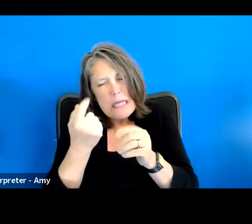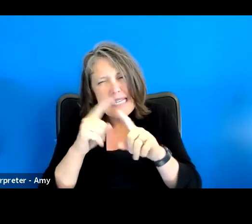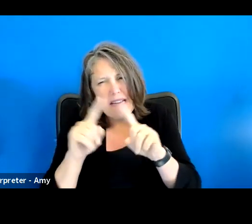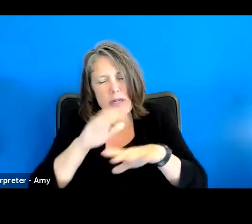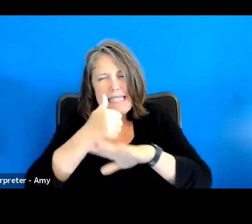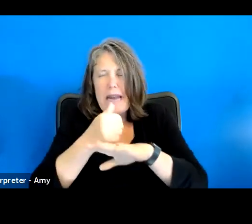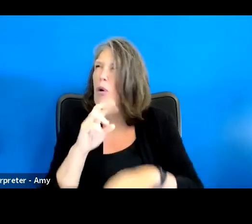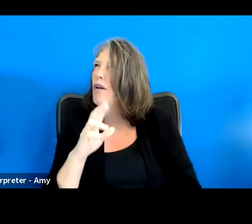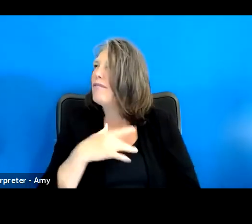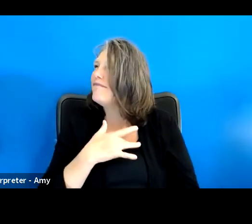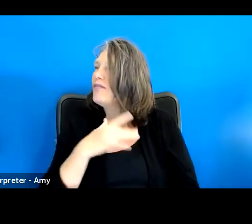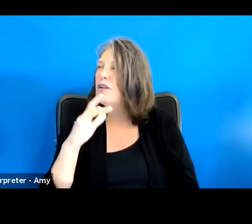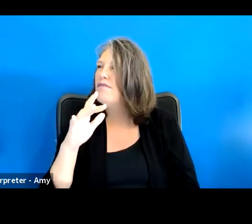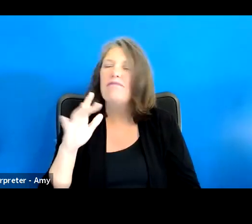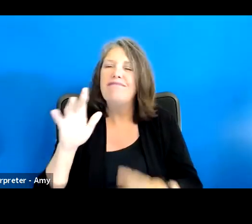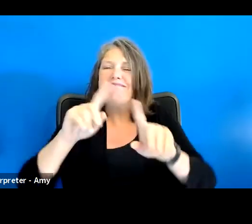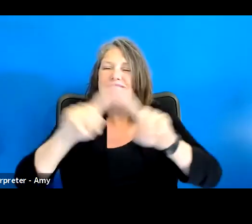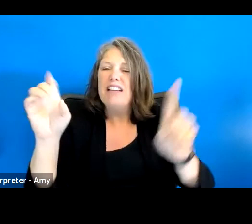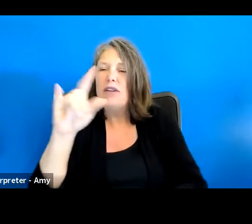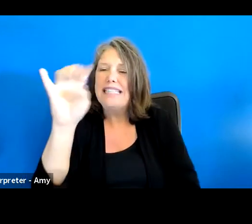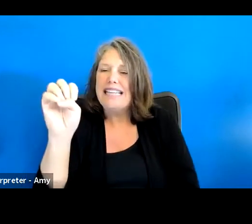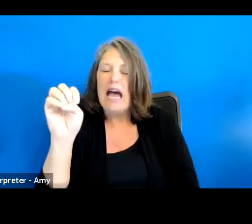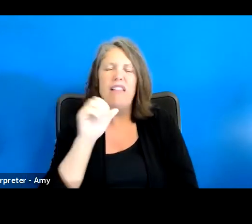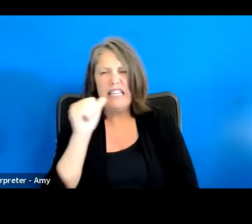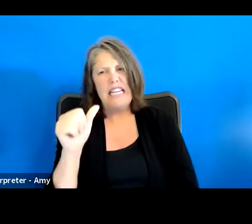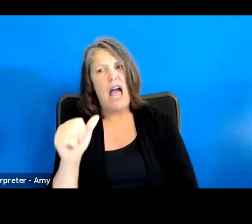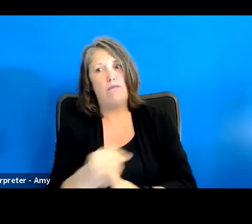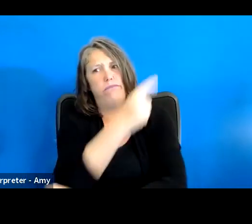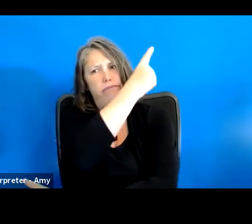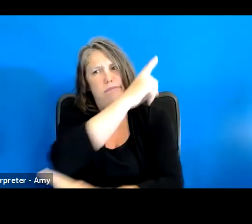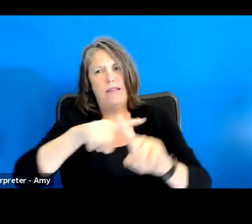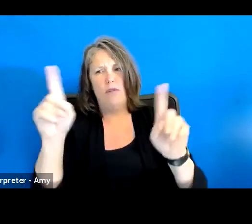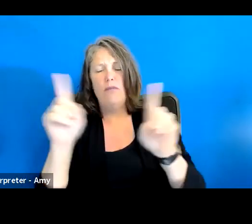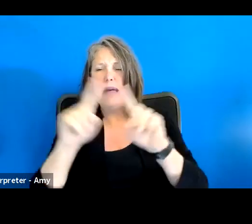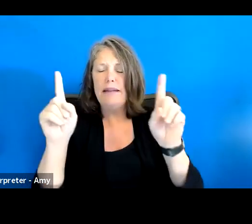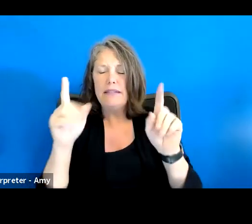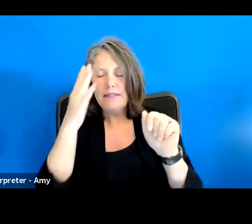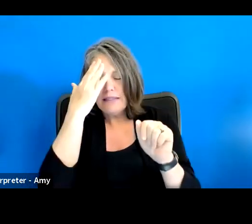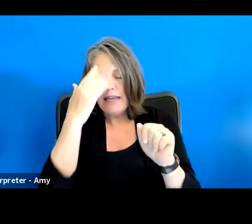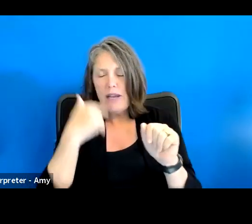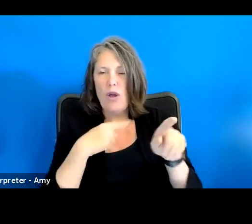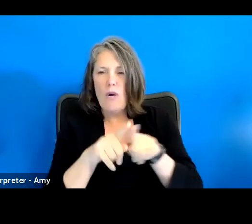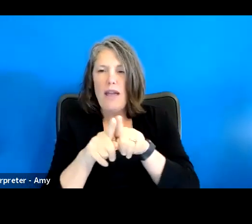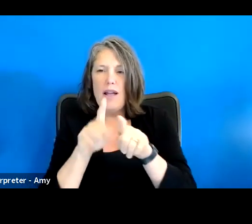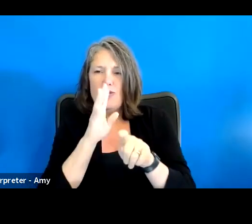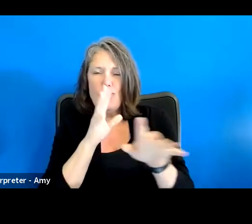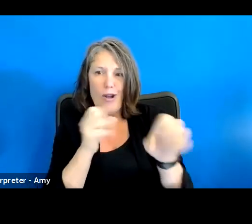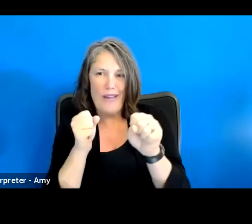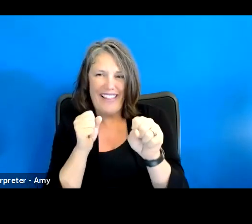setup or a different style than the rest of the podcast. It's not drastic, but I know I also talk very quickly